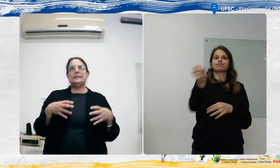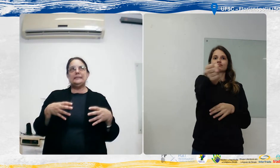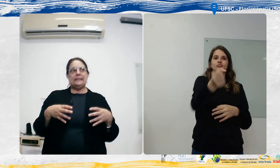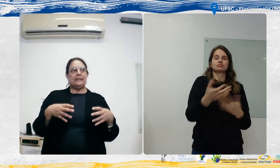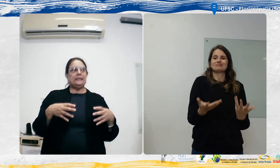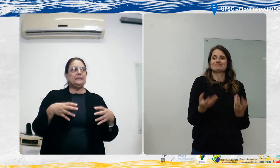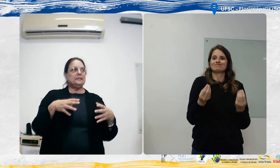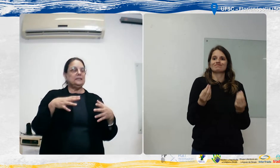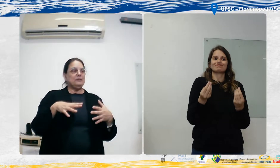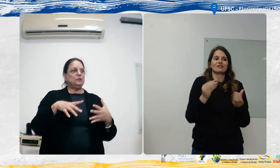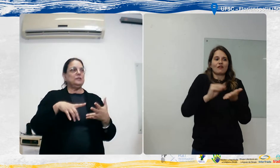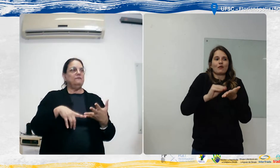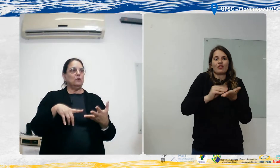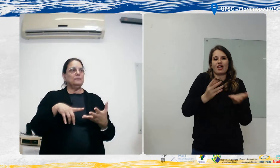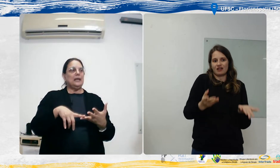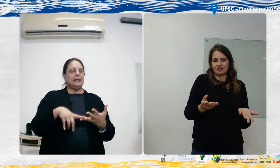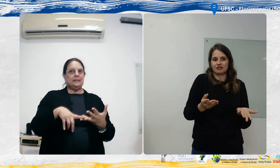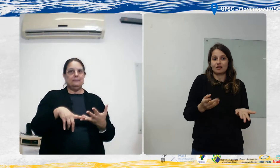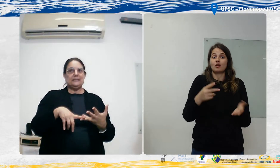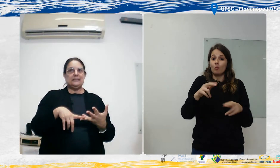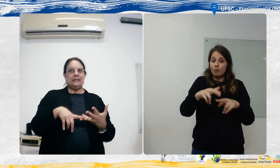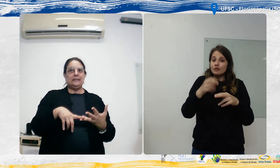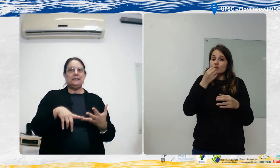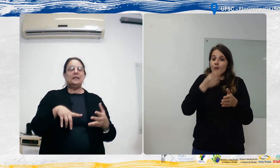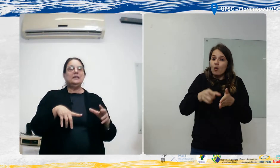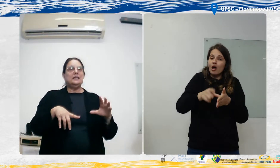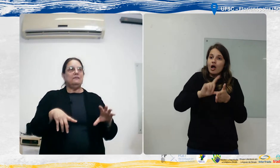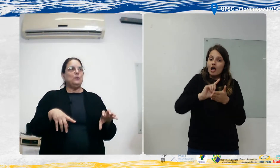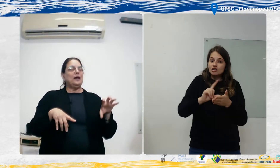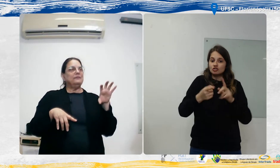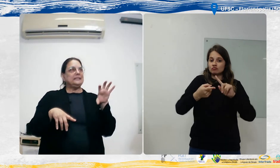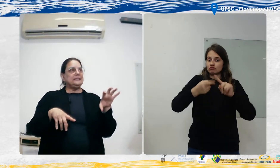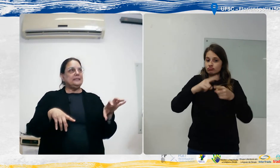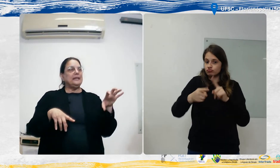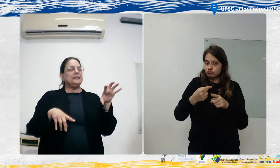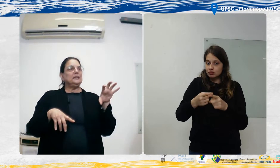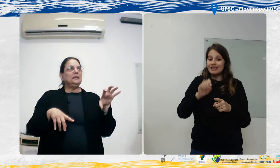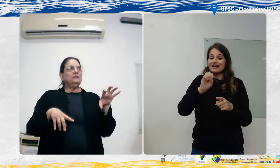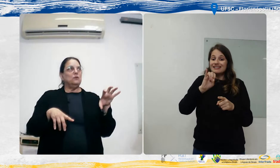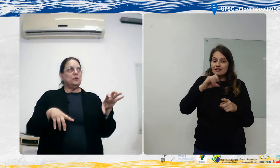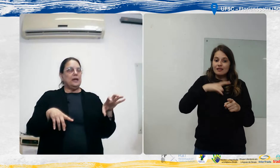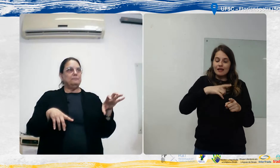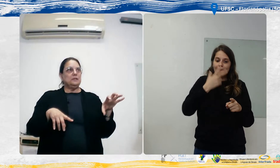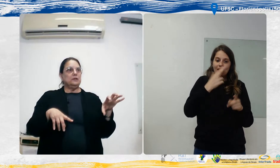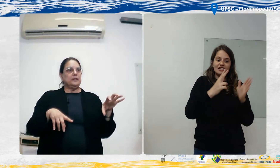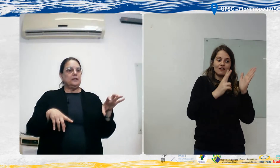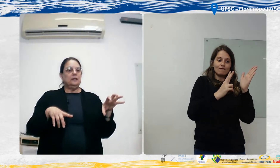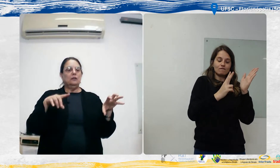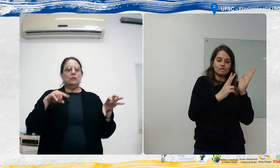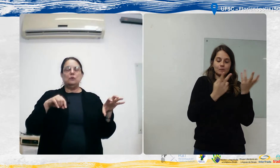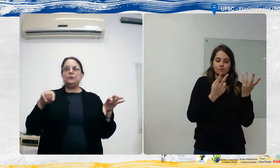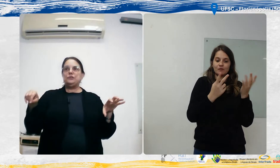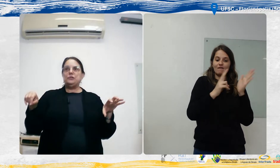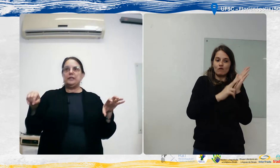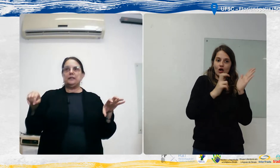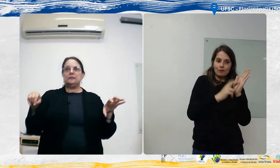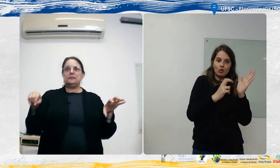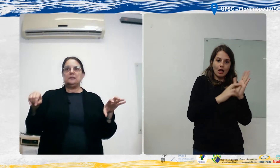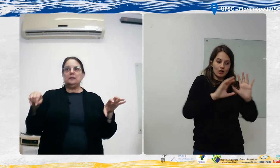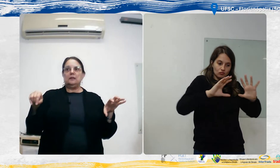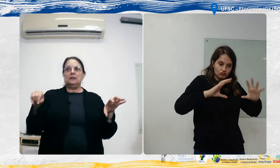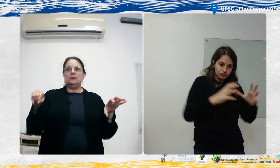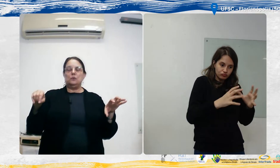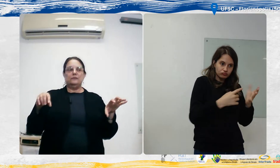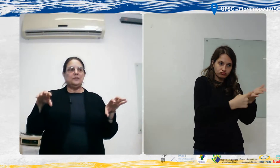particular settings, especially formal academic settings, if you have a set vocabulary, those